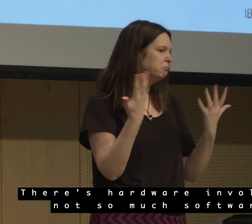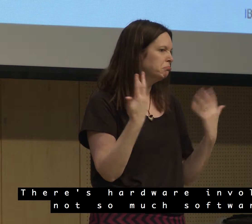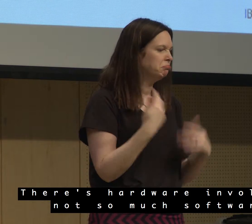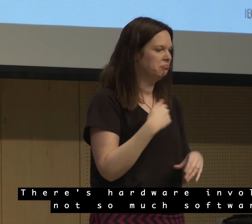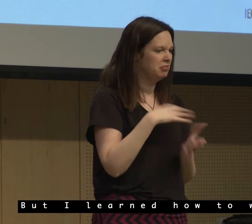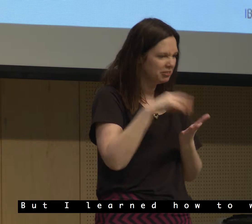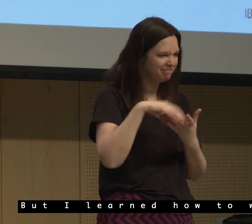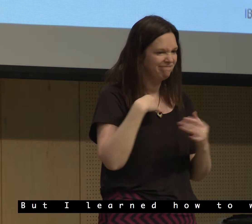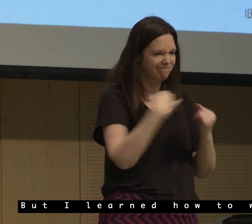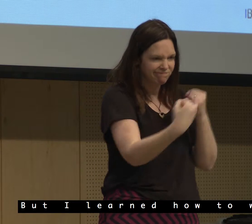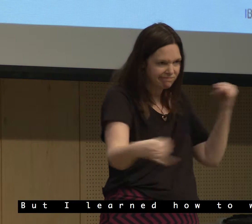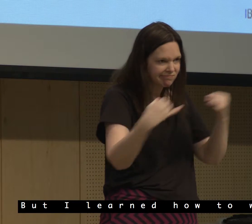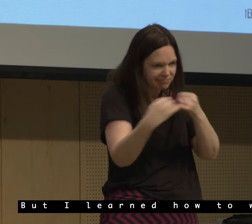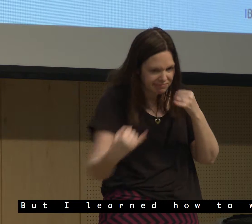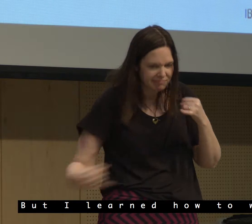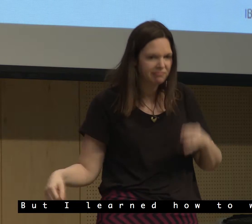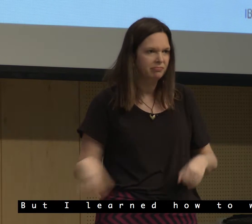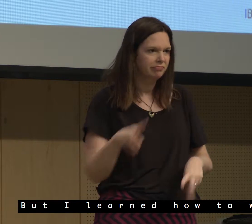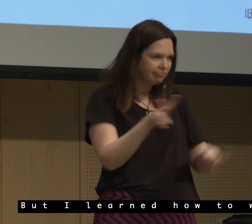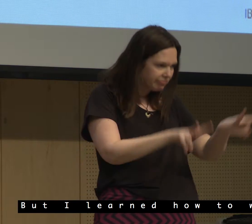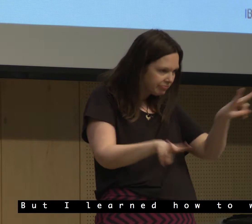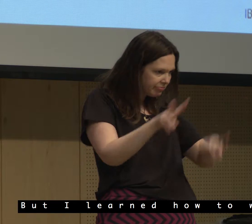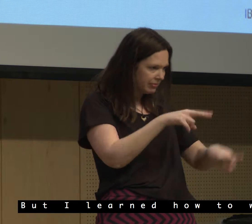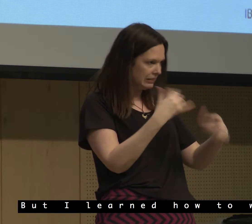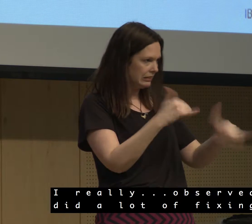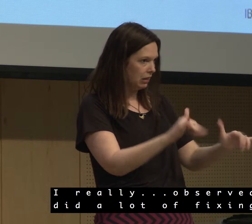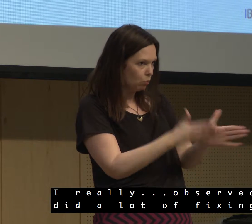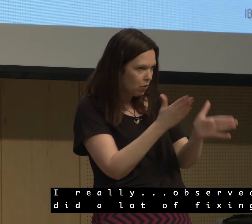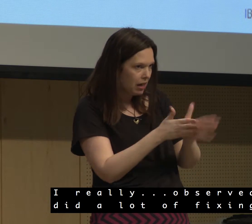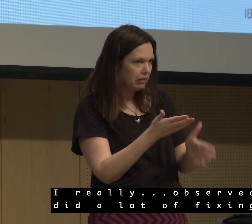much software, but I learned how to wire. I really